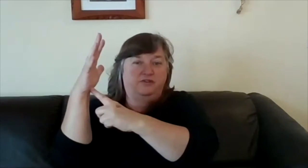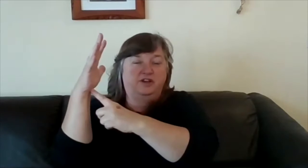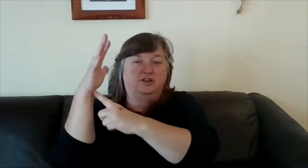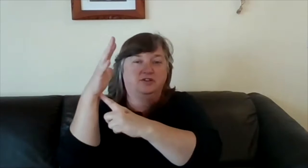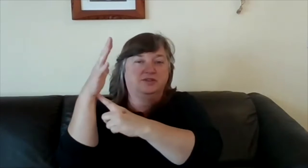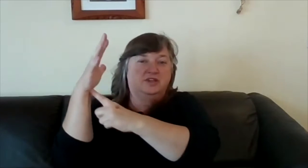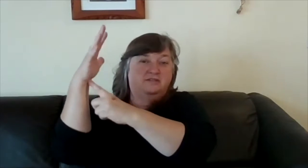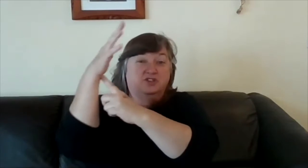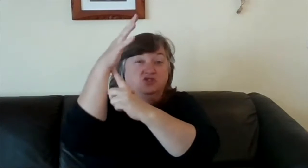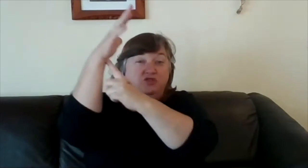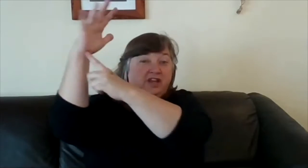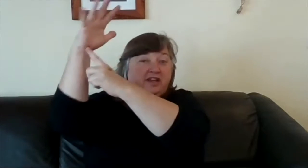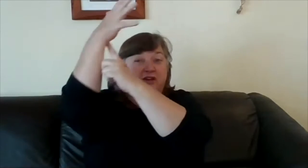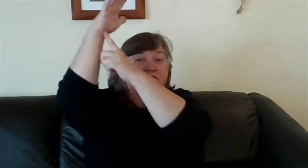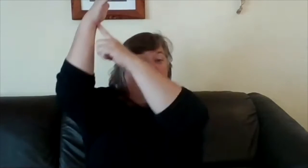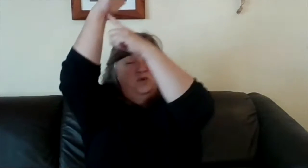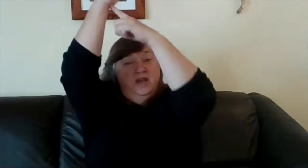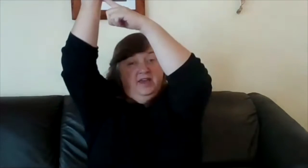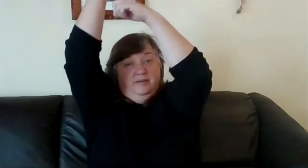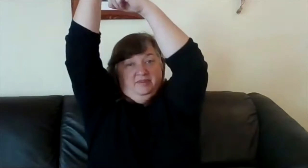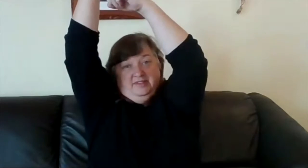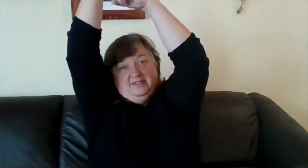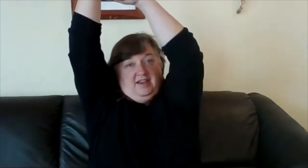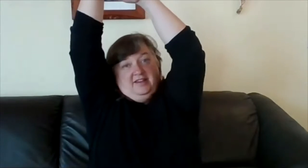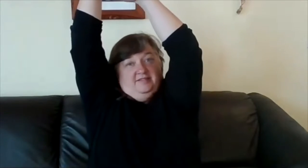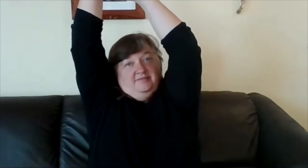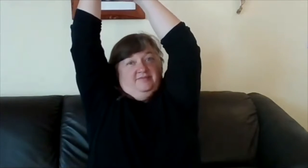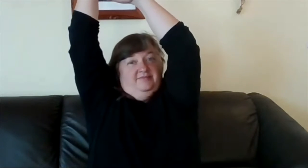finger, so it's kind of a string, and it goes way up in the sky.